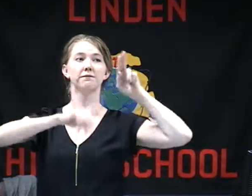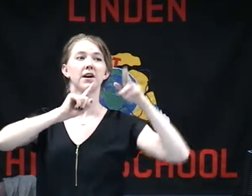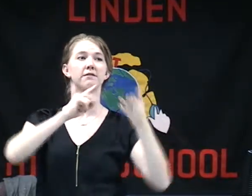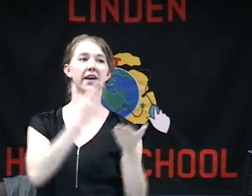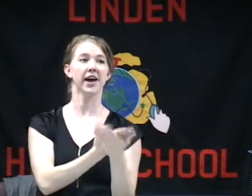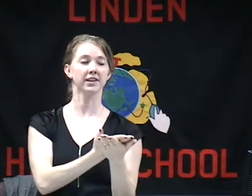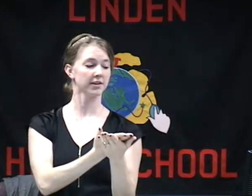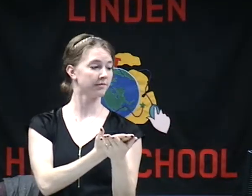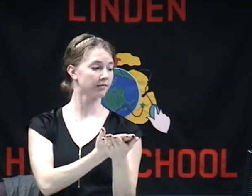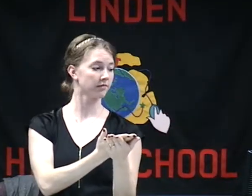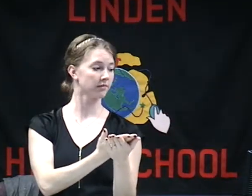Fun fact.